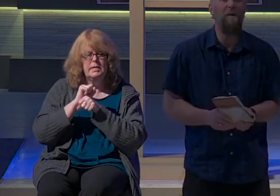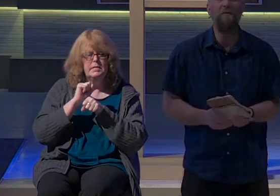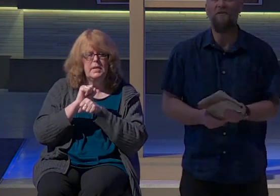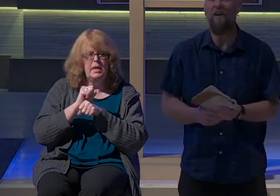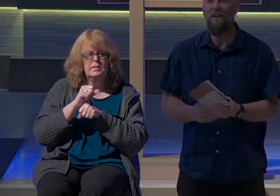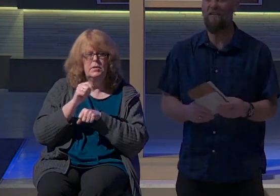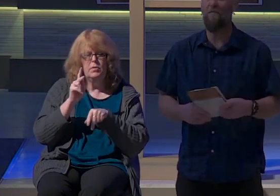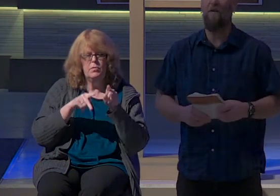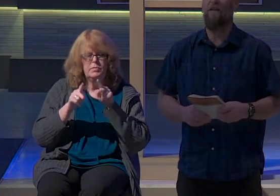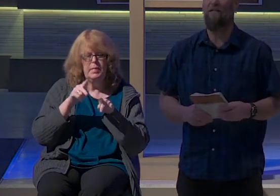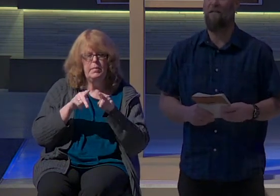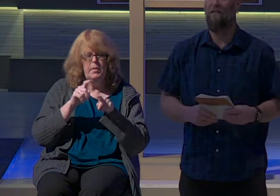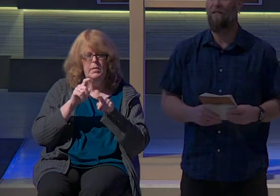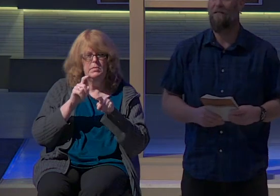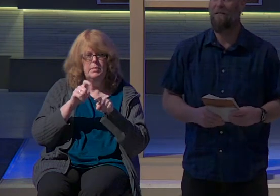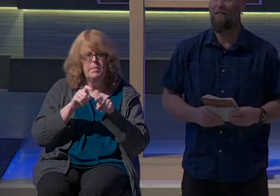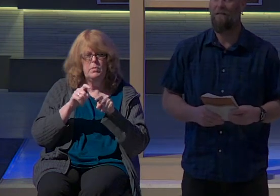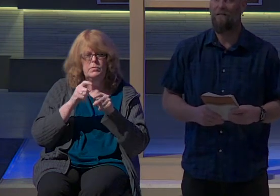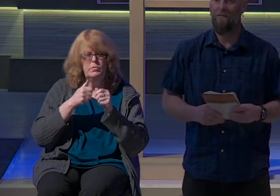these people charged with?